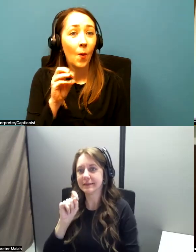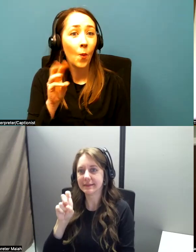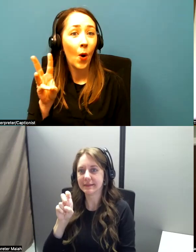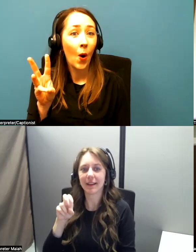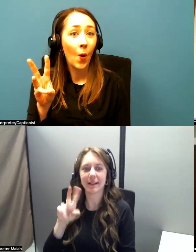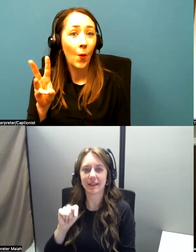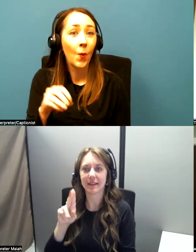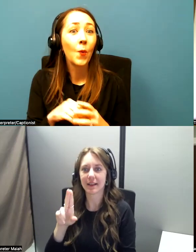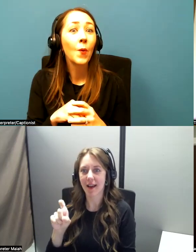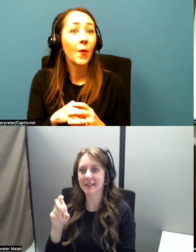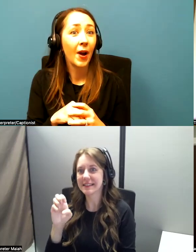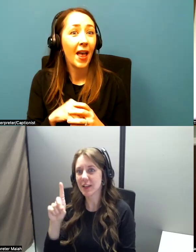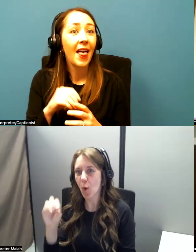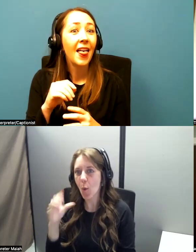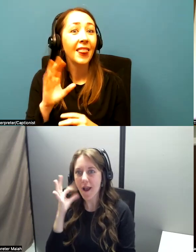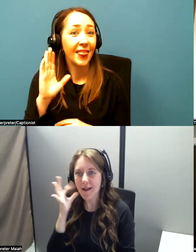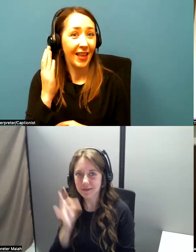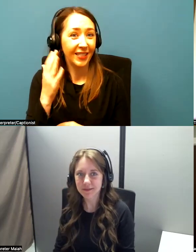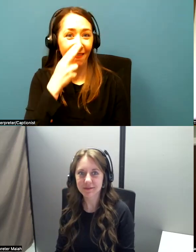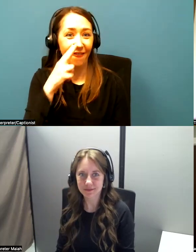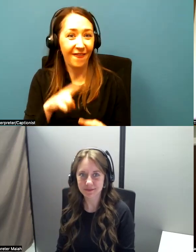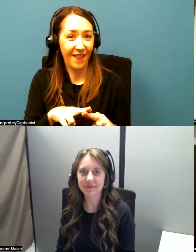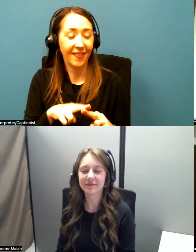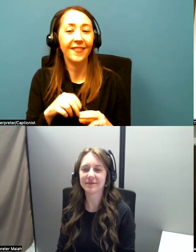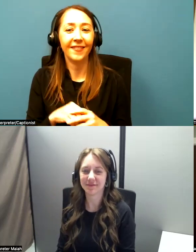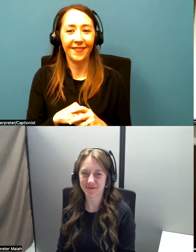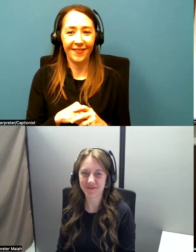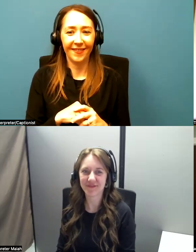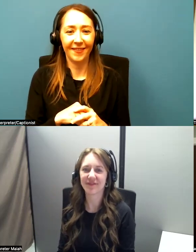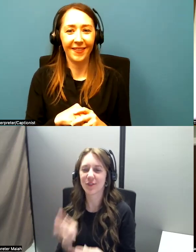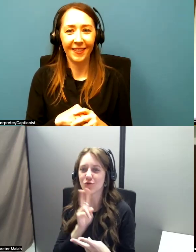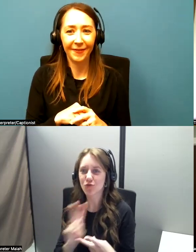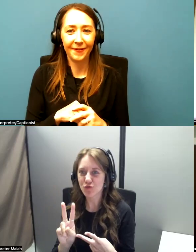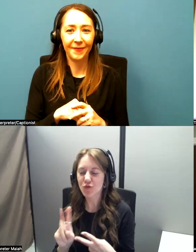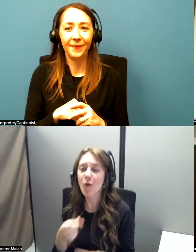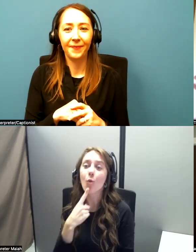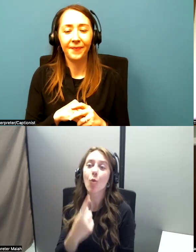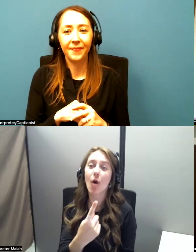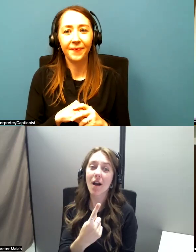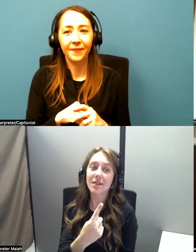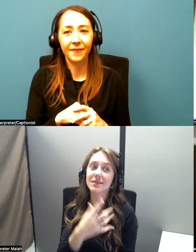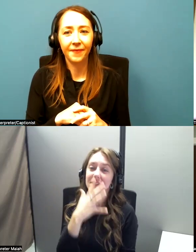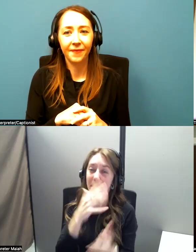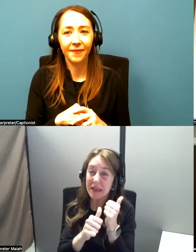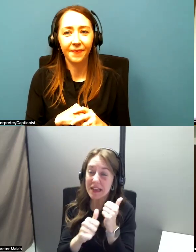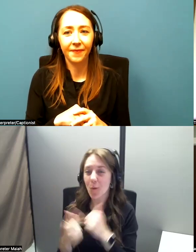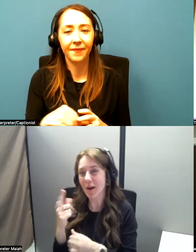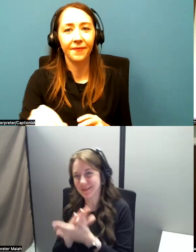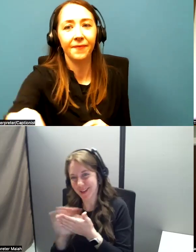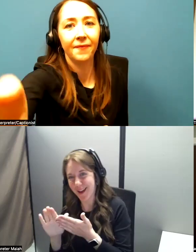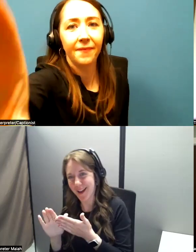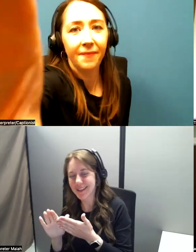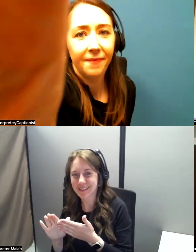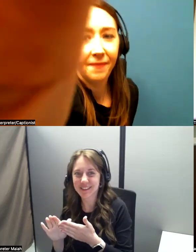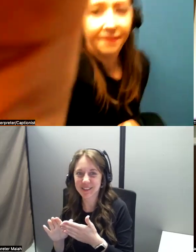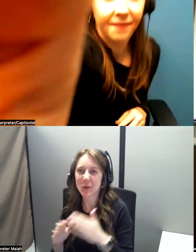Yeah. Whoa, they sound 4 years like old fun. and 2 years old. Yep. One mean, Wow. one nice. So we balance it out.